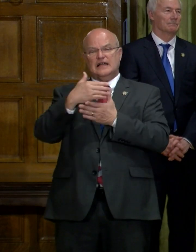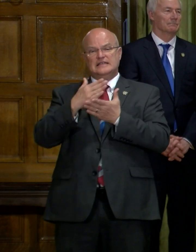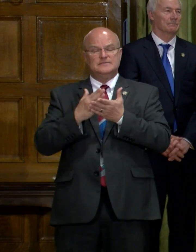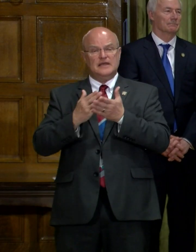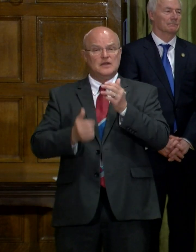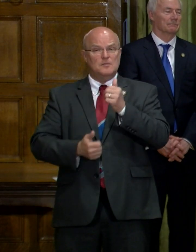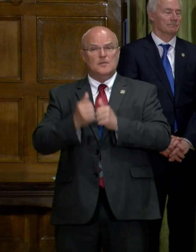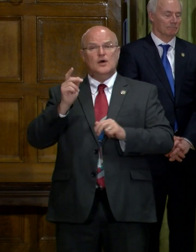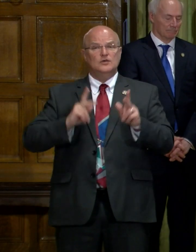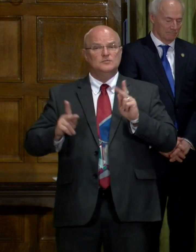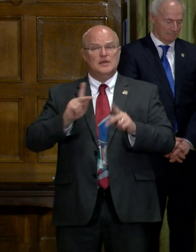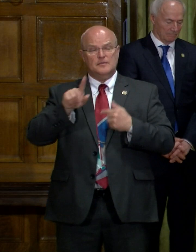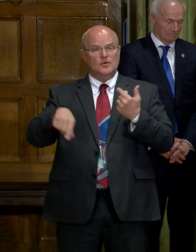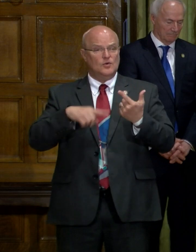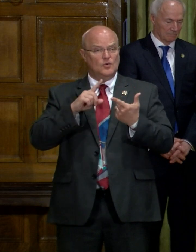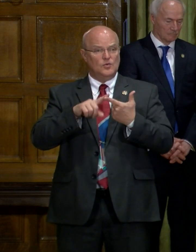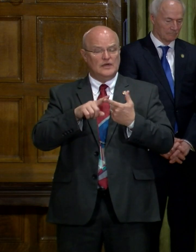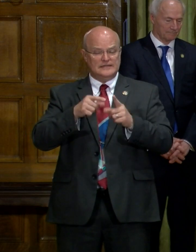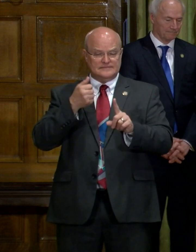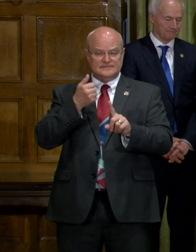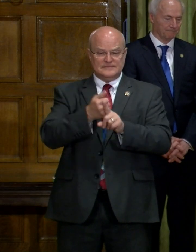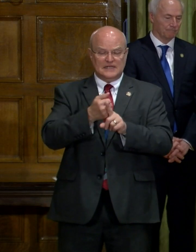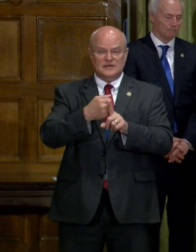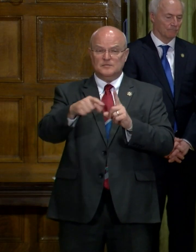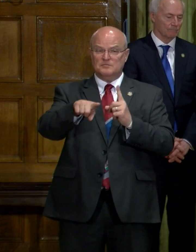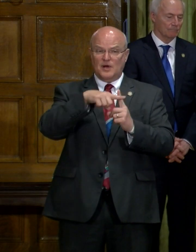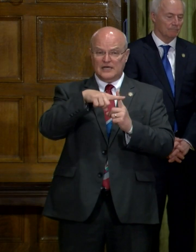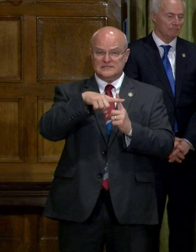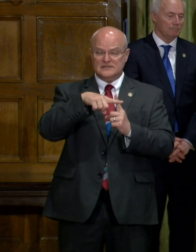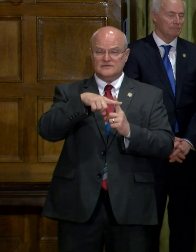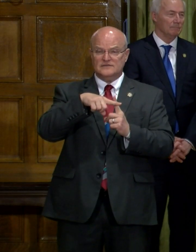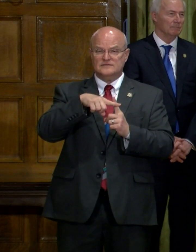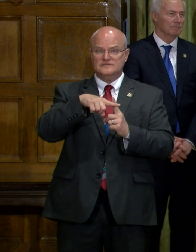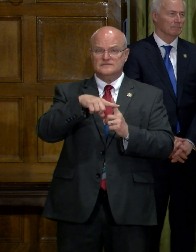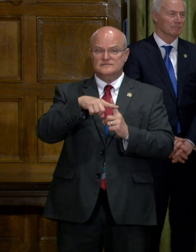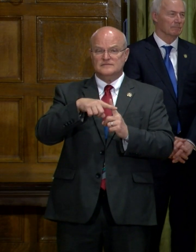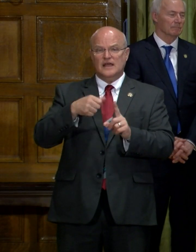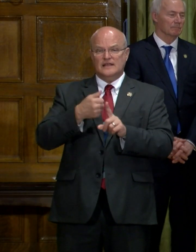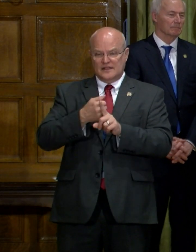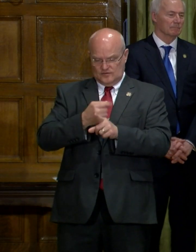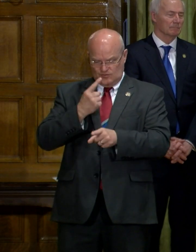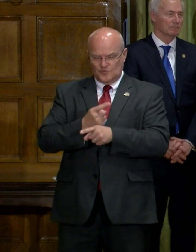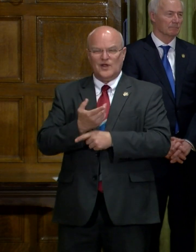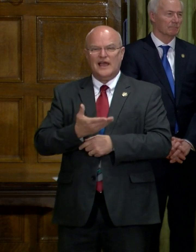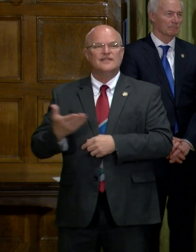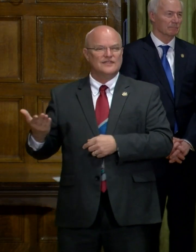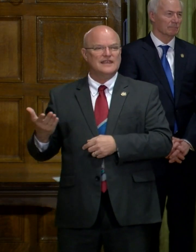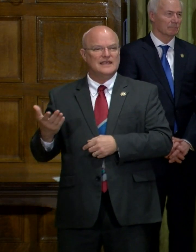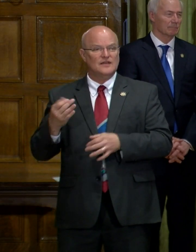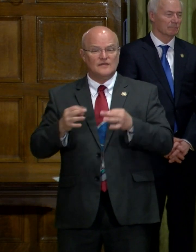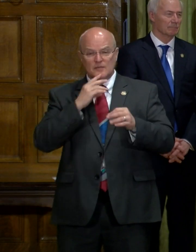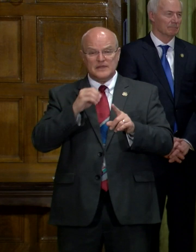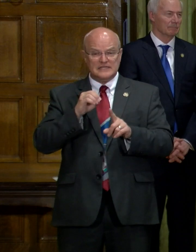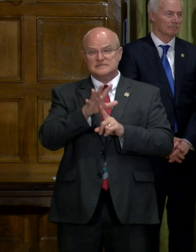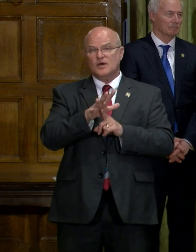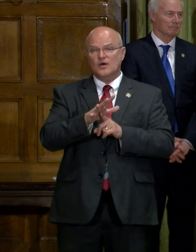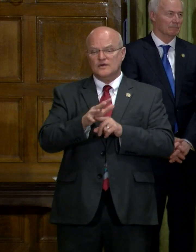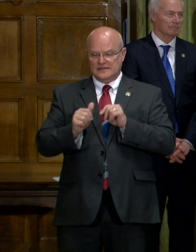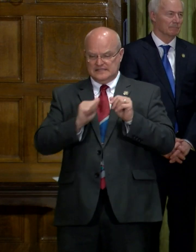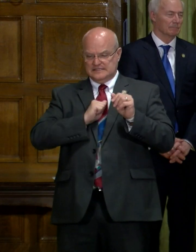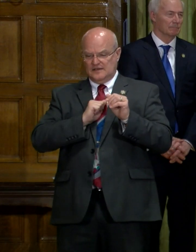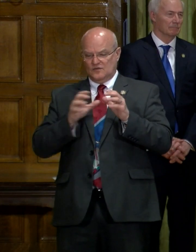aspect of it. Most people, when they test positive, they do the right thing, or if they've been exposed,